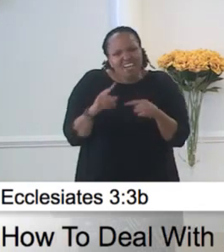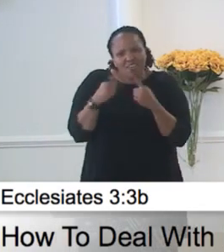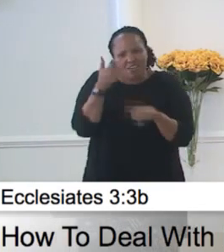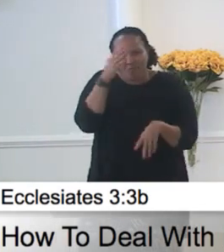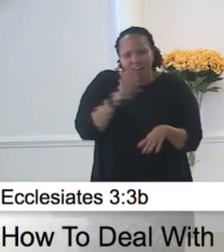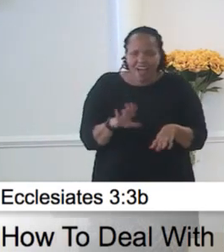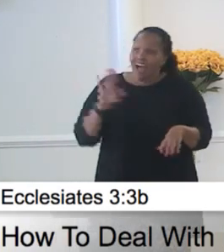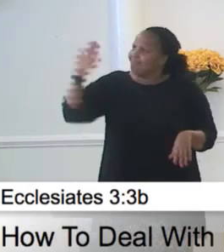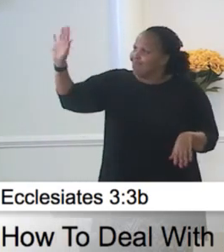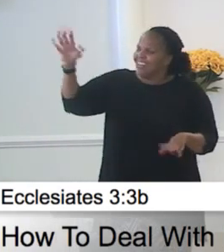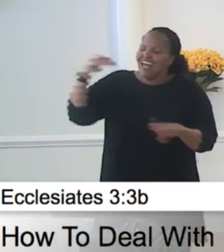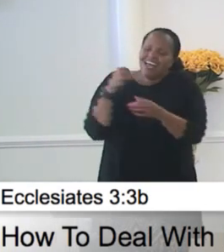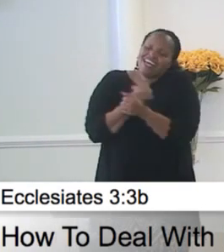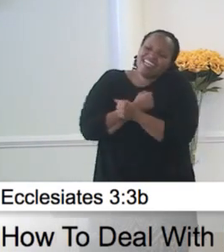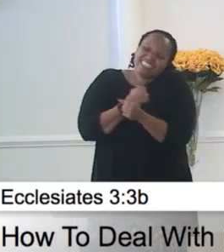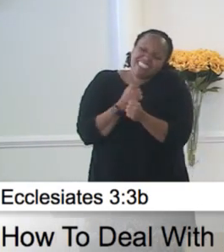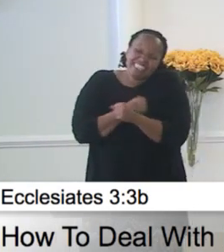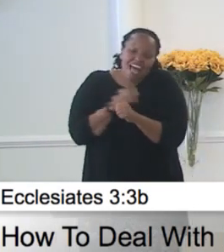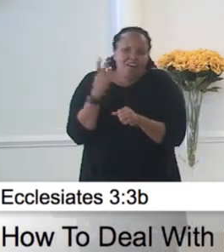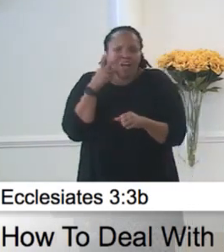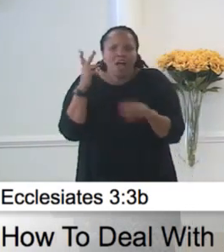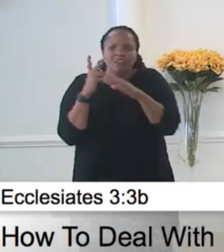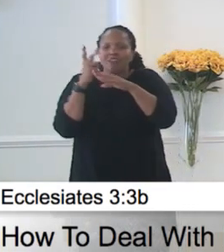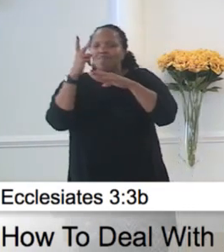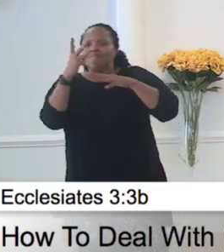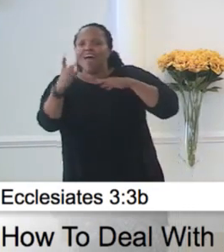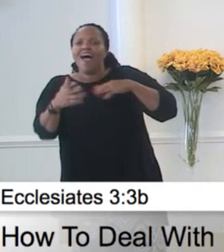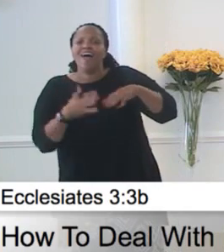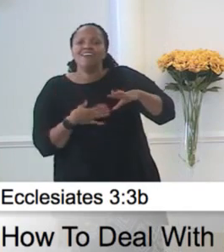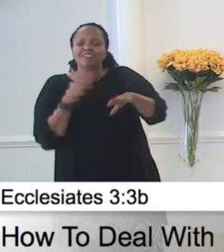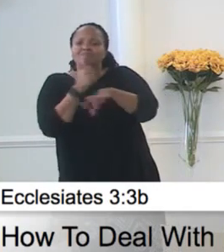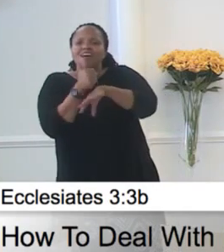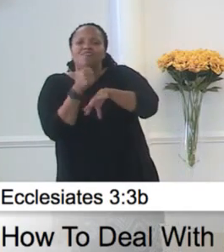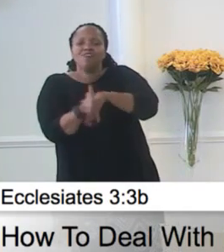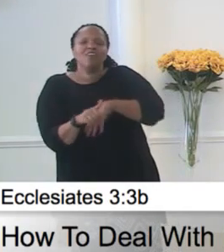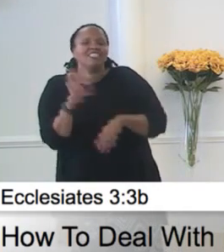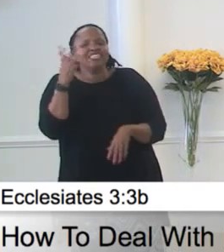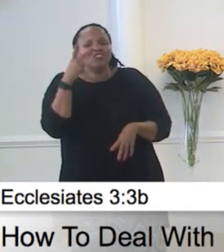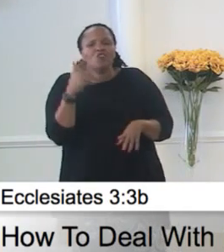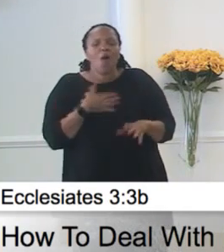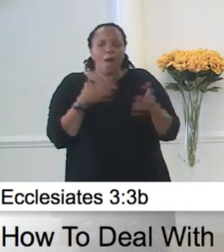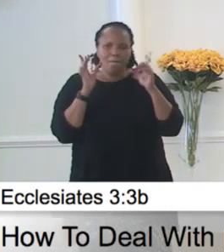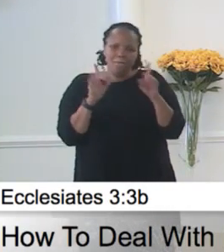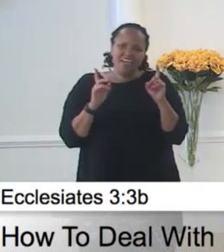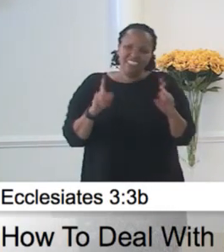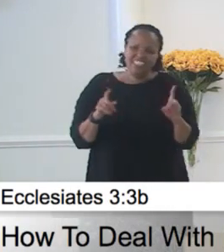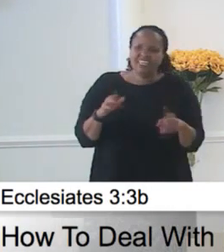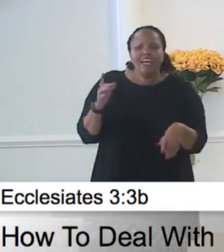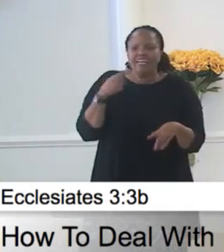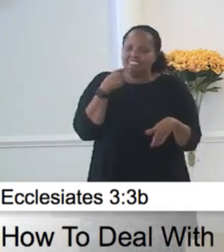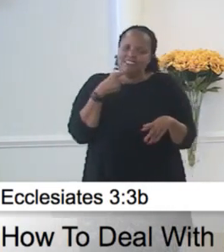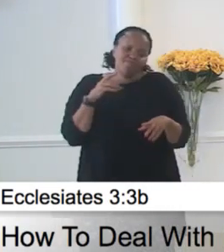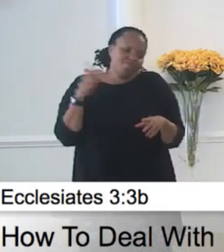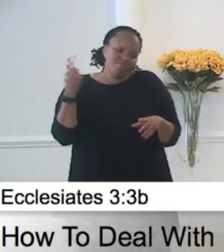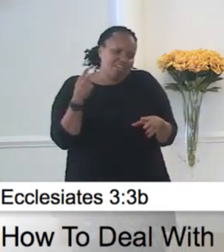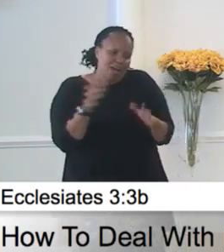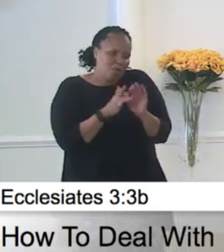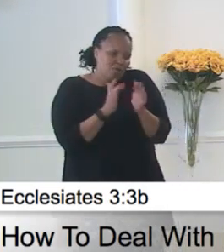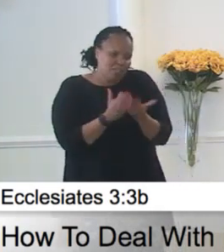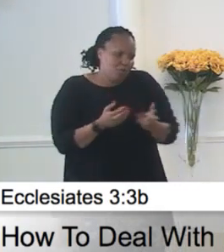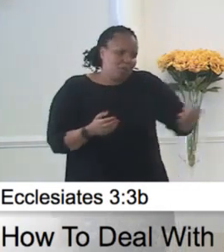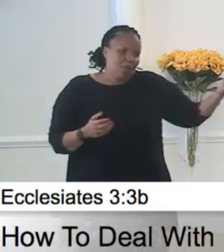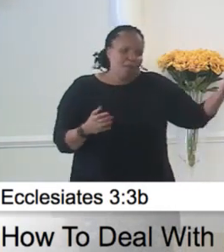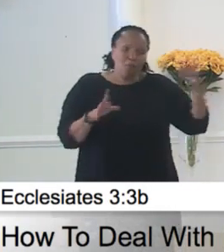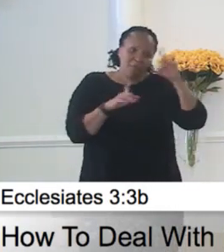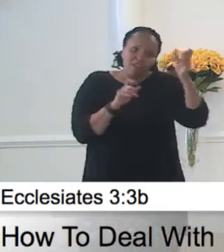love looked past my faults and saw my need. Saw that I'm only throwing my Bible because I don't